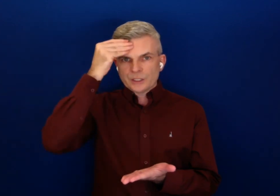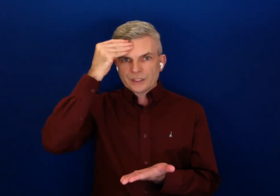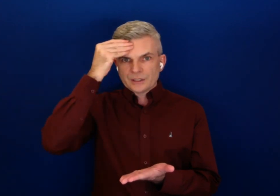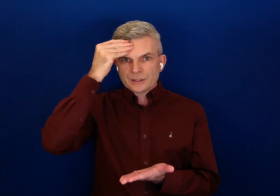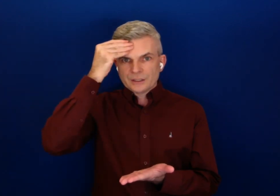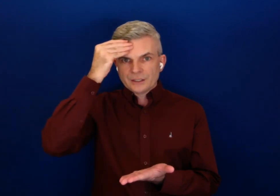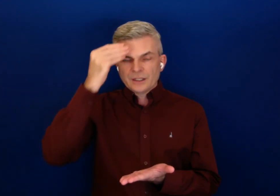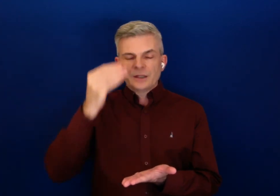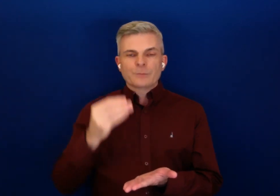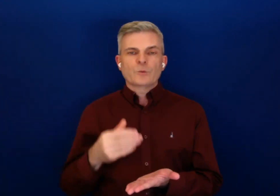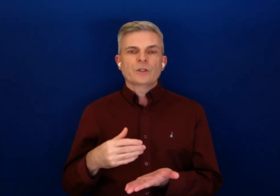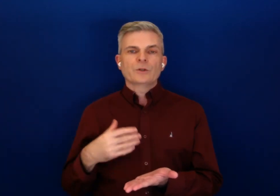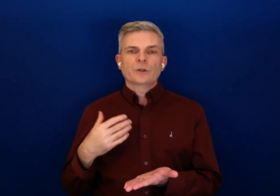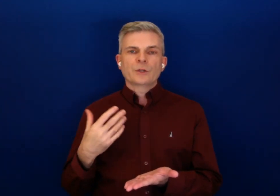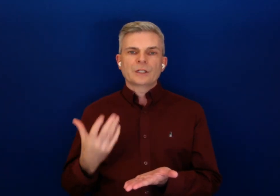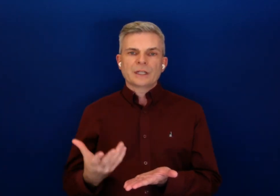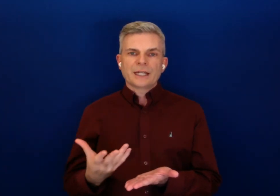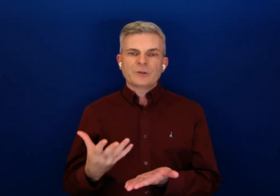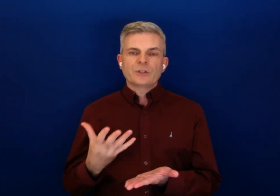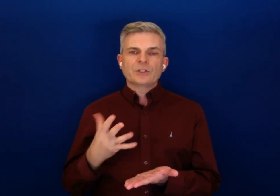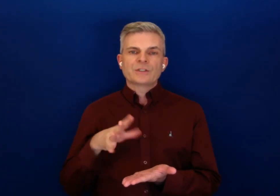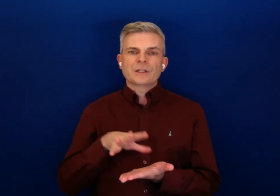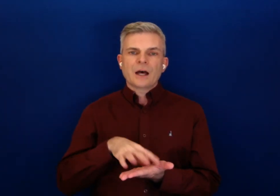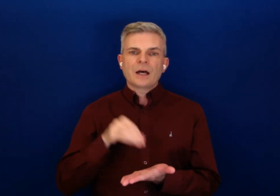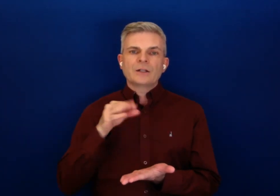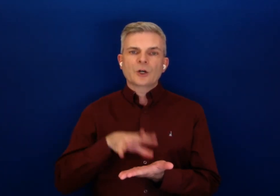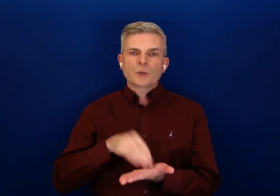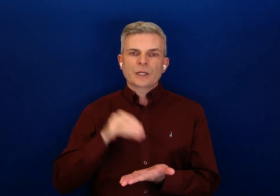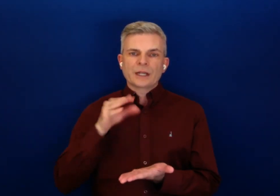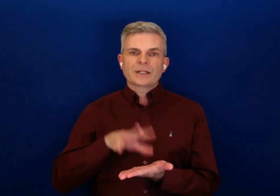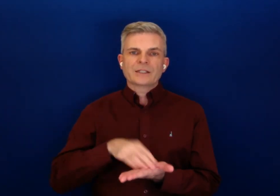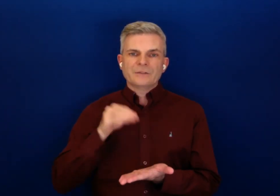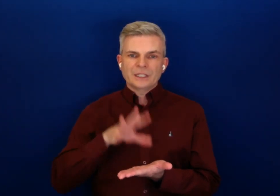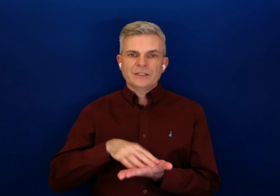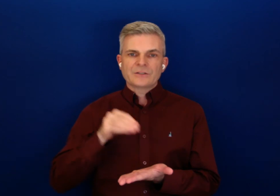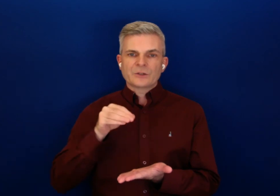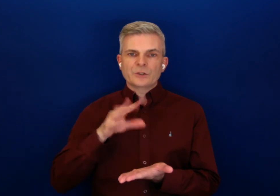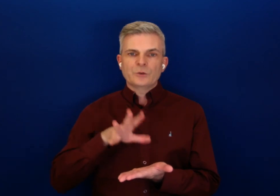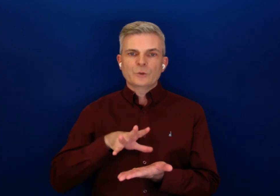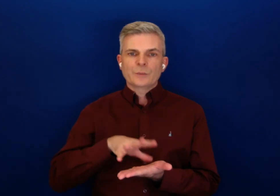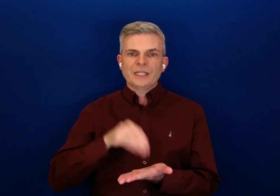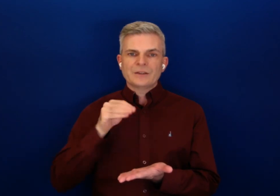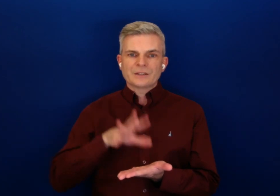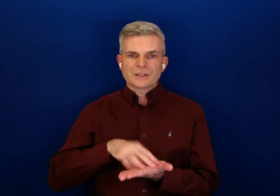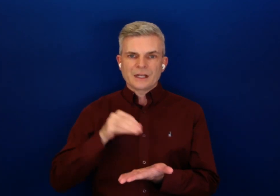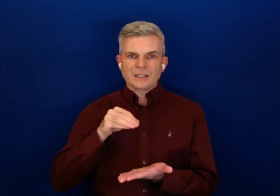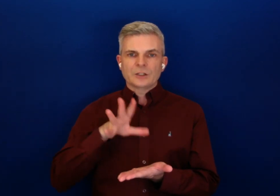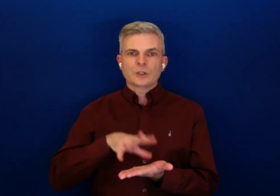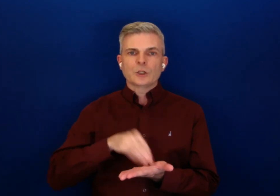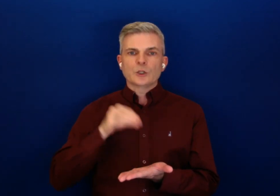it. But when you're learning a language, it's an ongoing activity. So you repeat the sign.